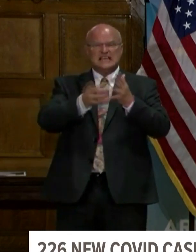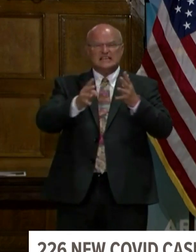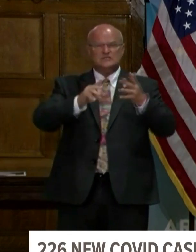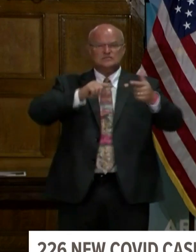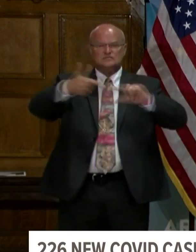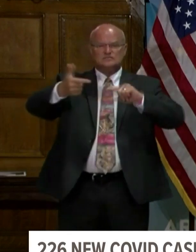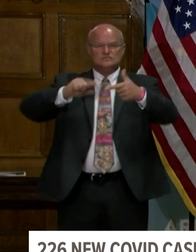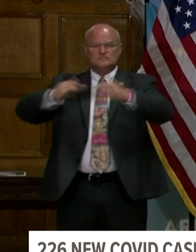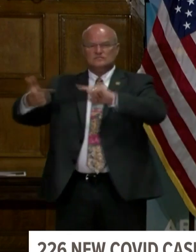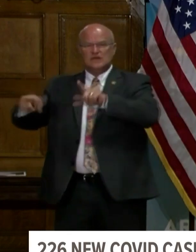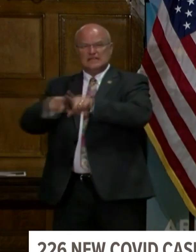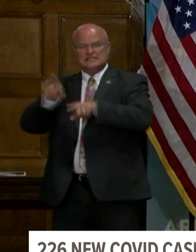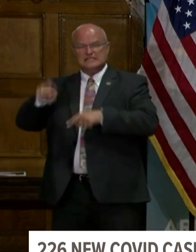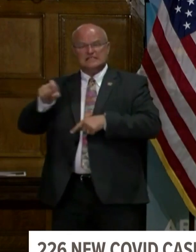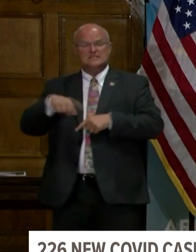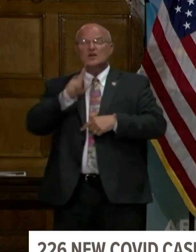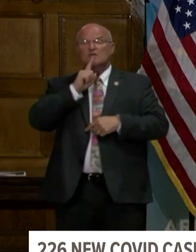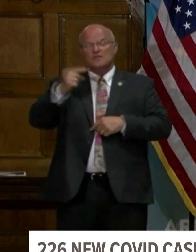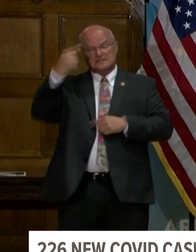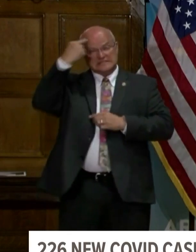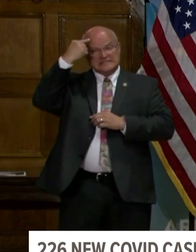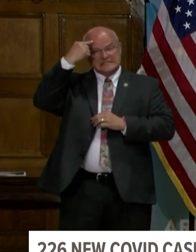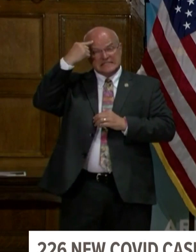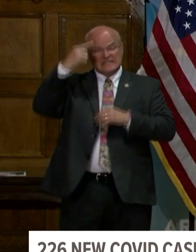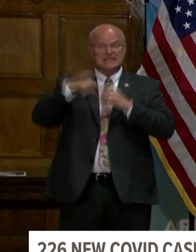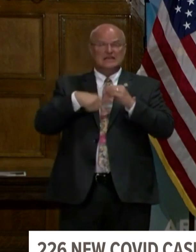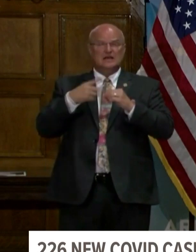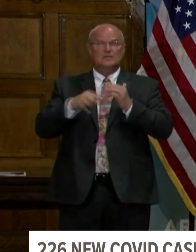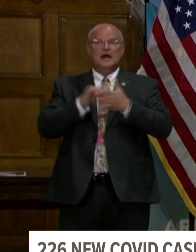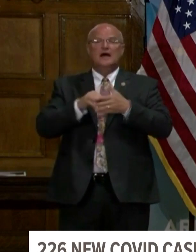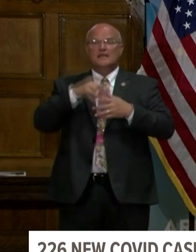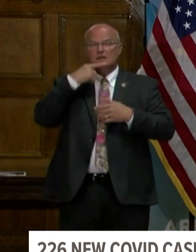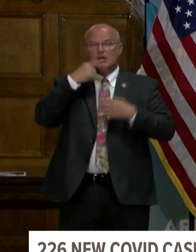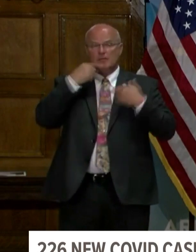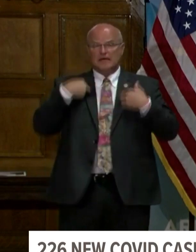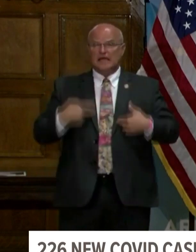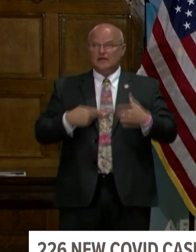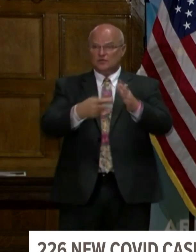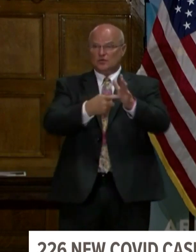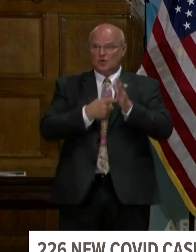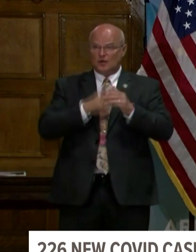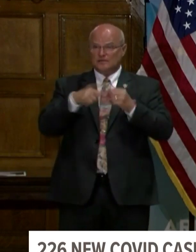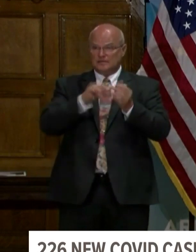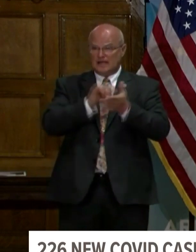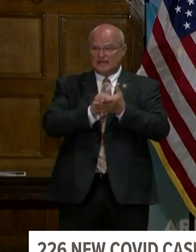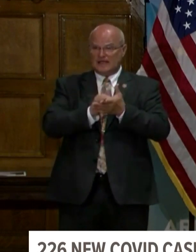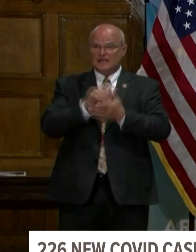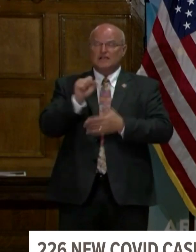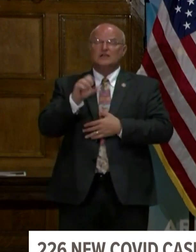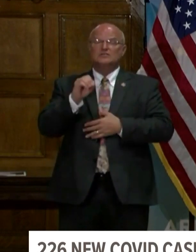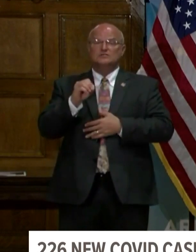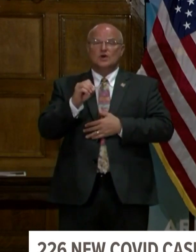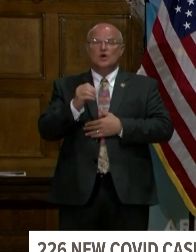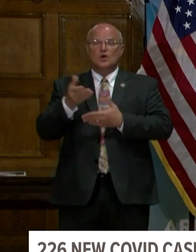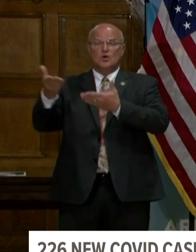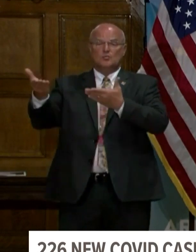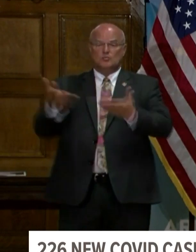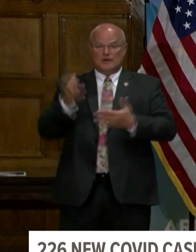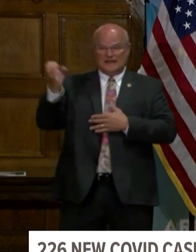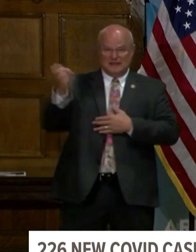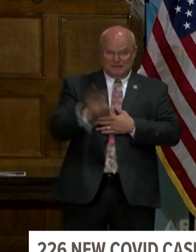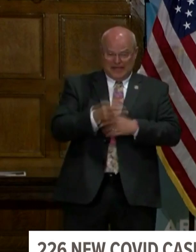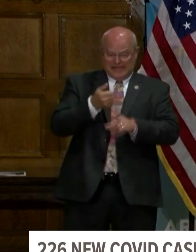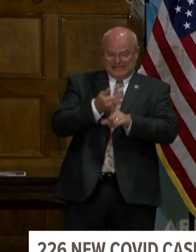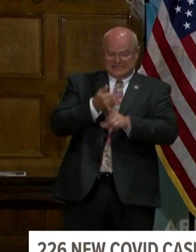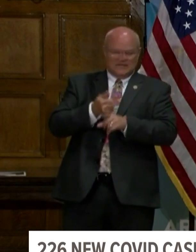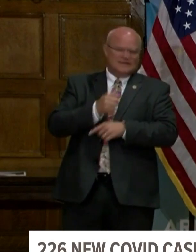as needed. So they're very mindful of the public health requirements on that. And so bringing them back in and